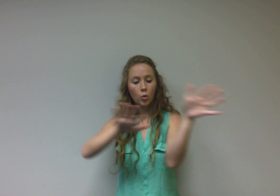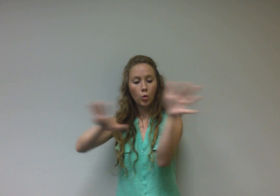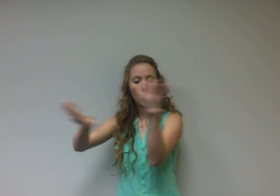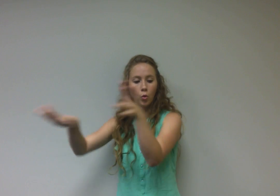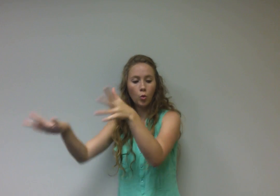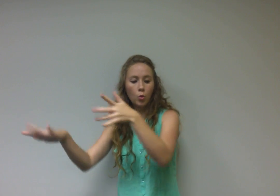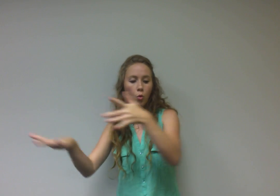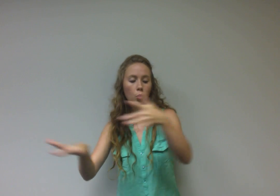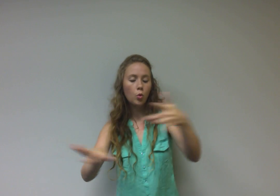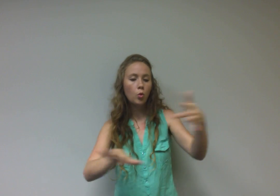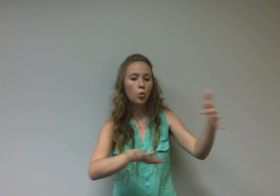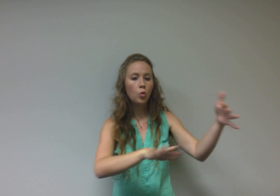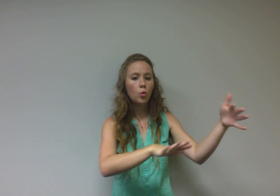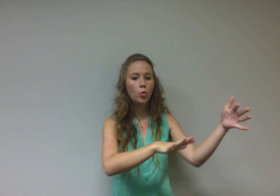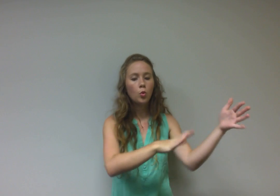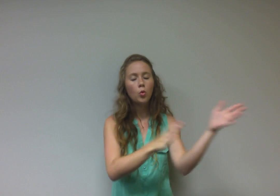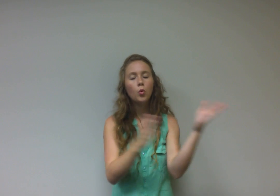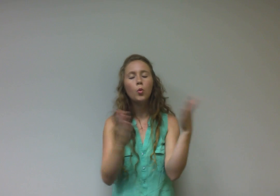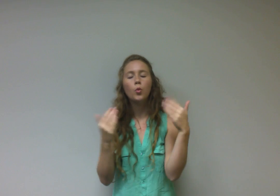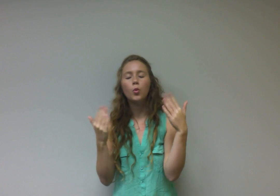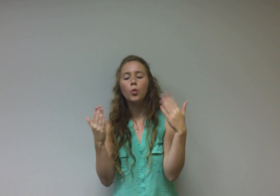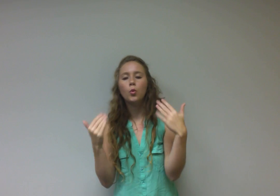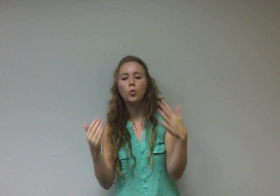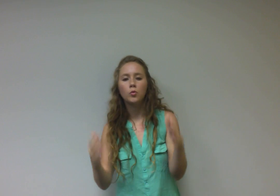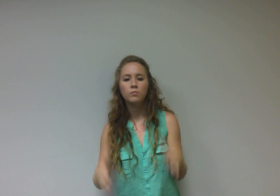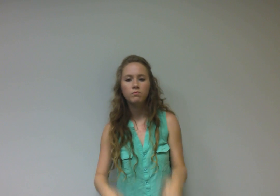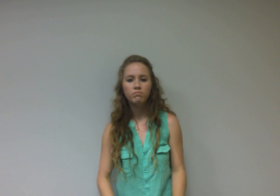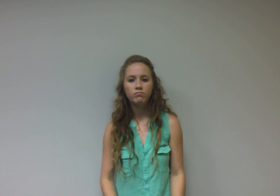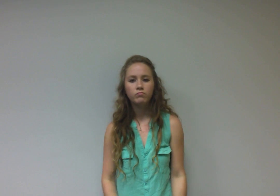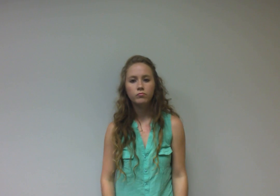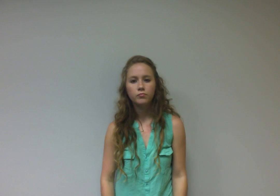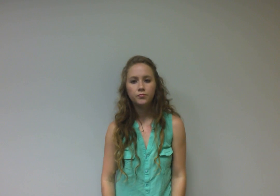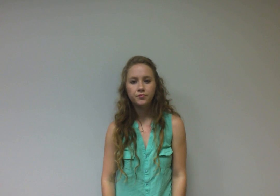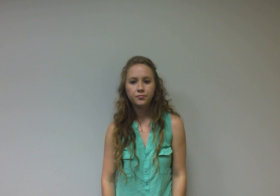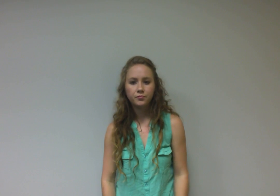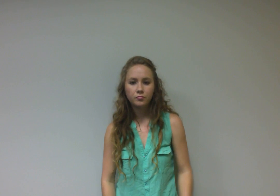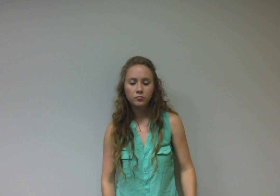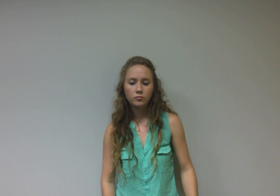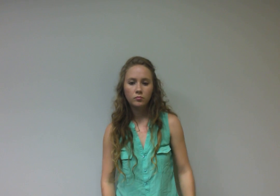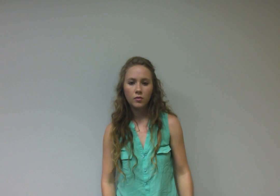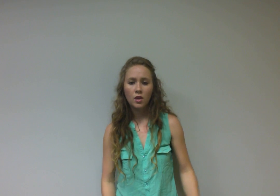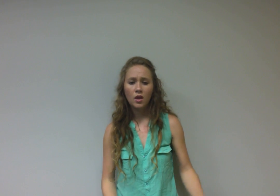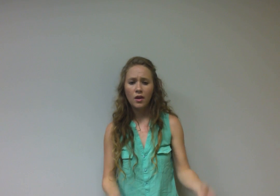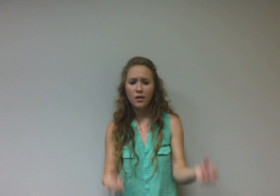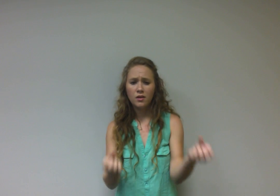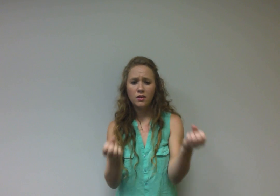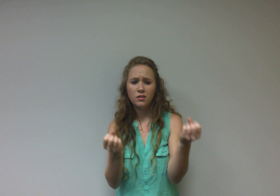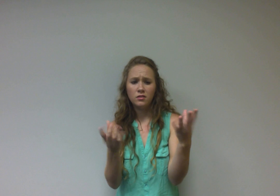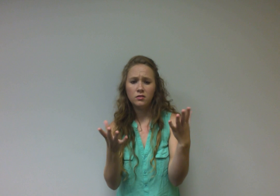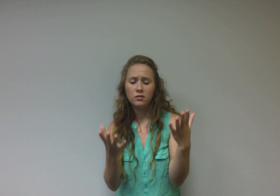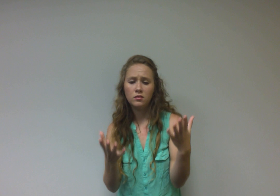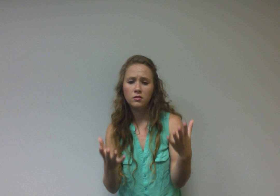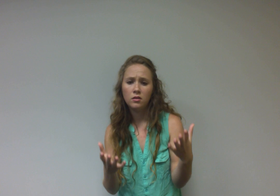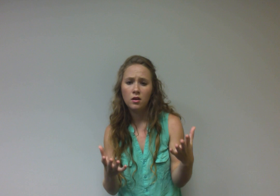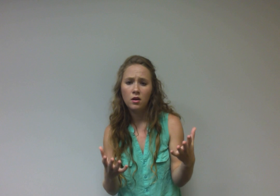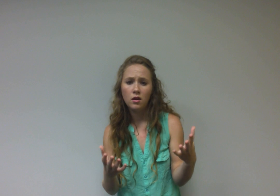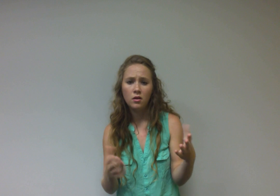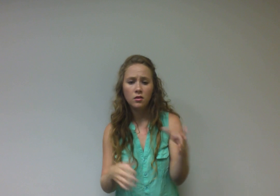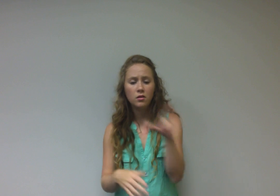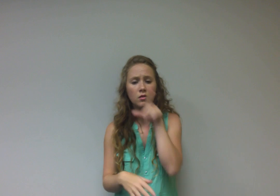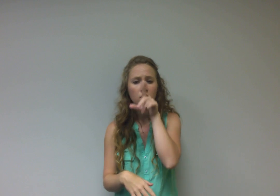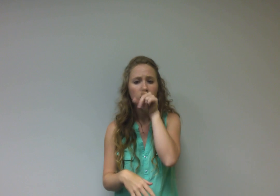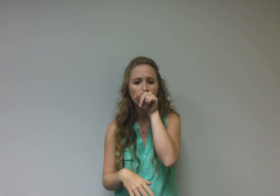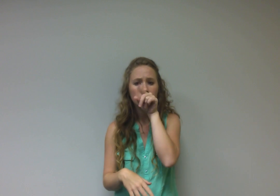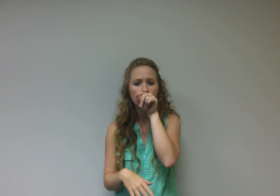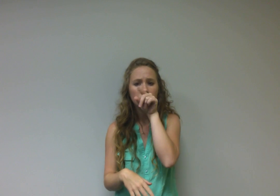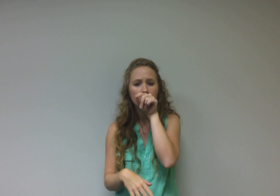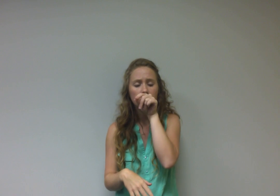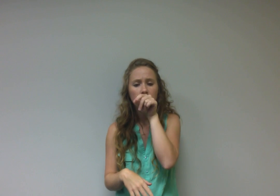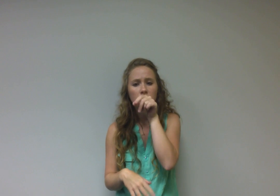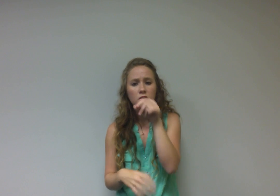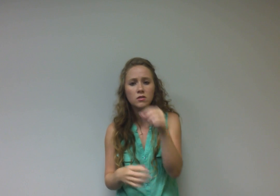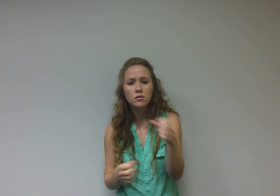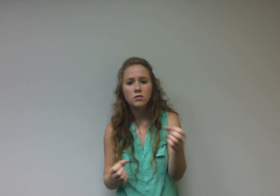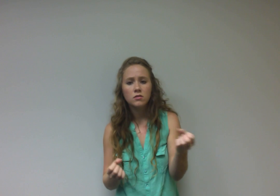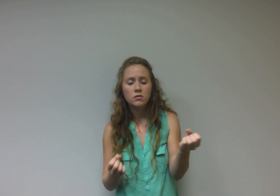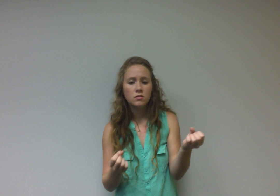Other animals have thrived here. There are over 170 species of birds. But the Odessa Park was actually set up to protect